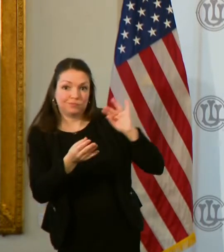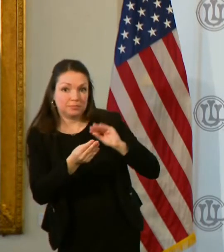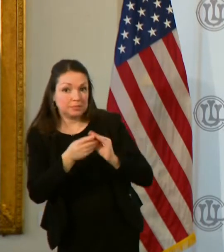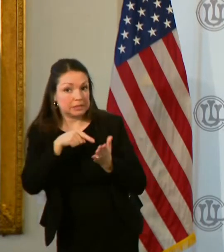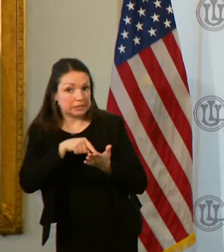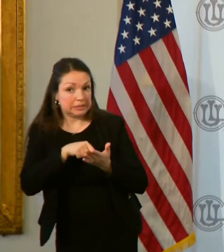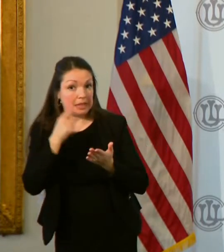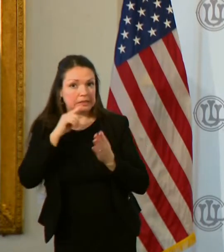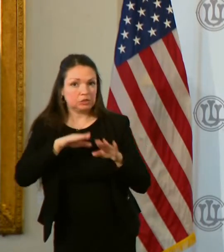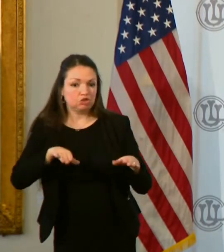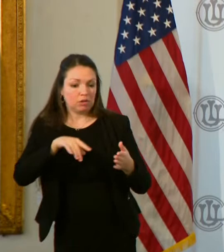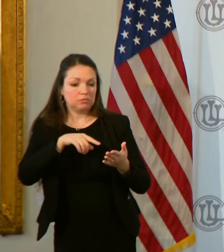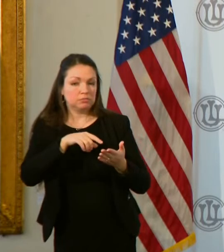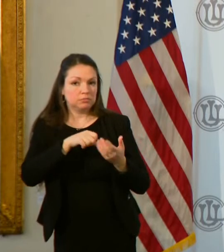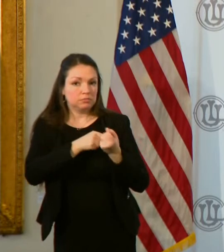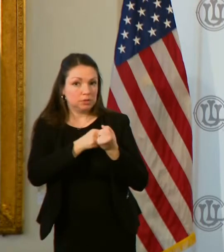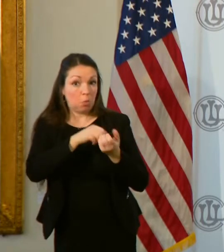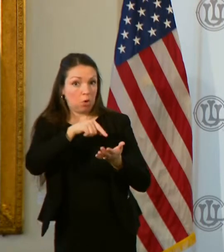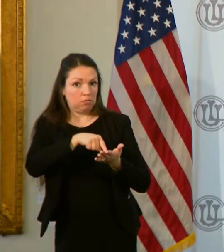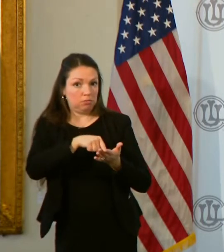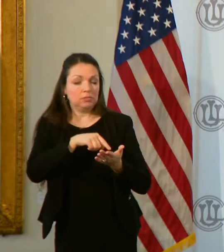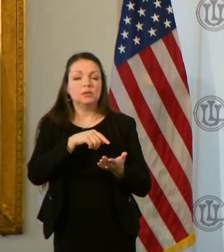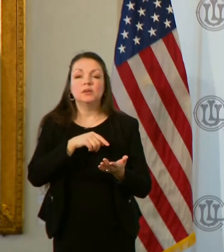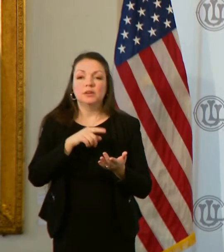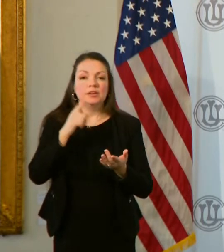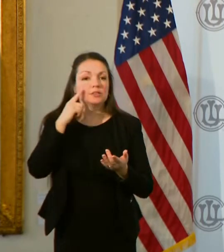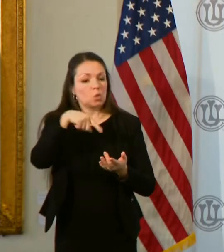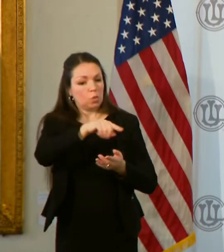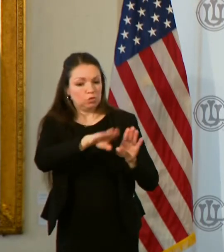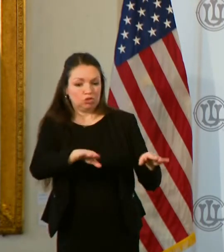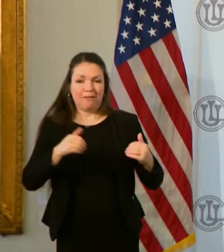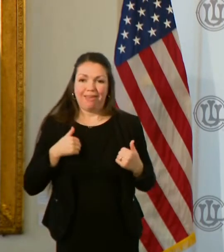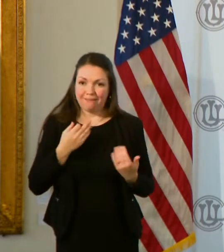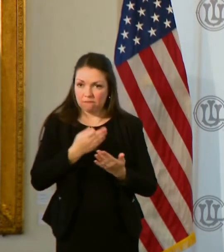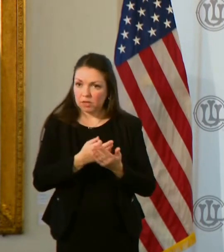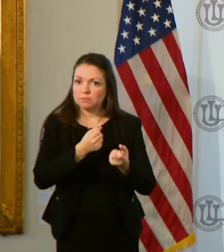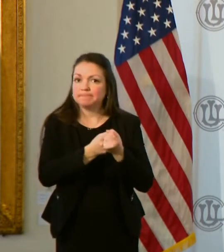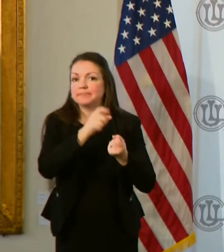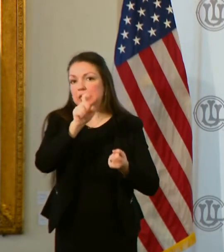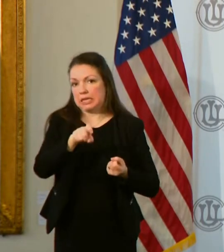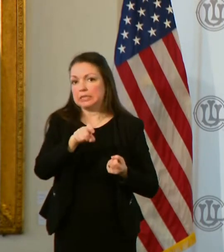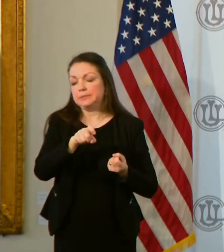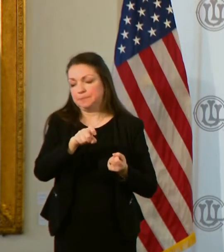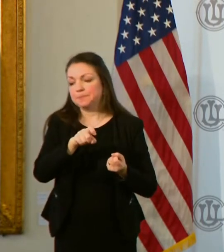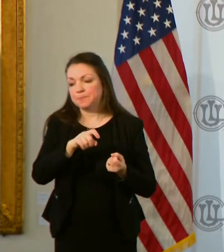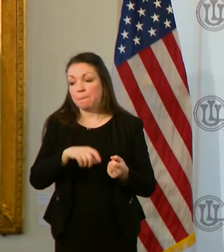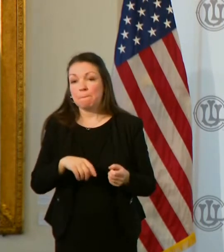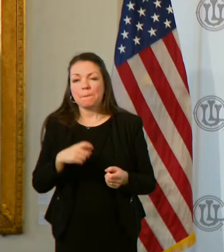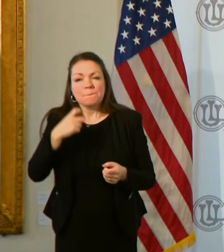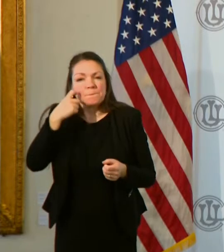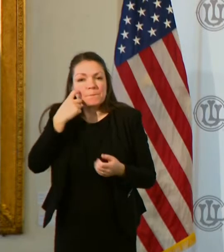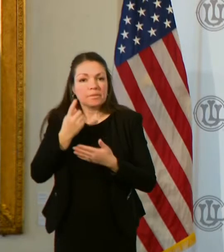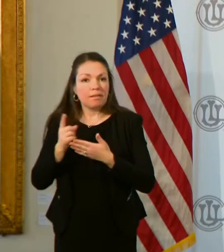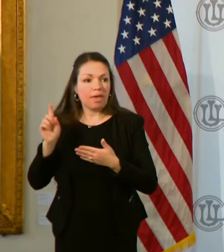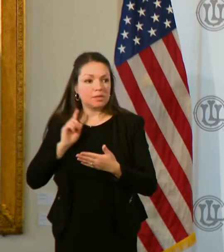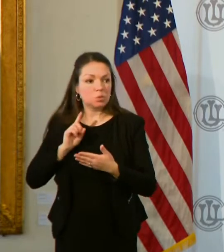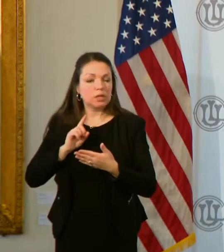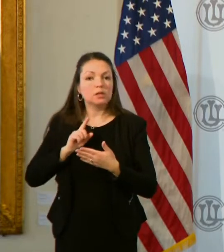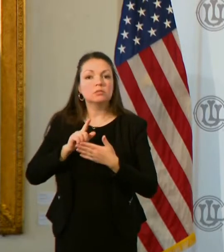help ensure that children have the financial support that they need. And